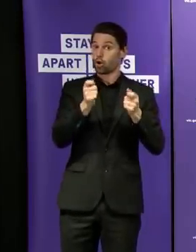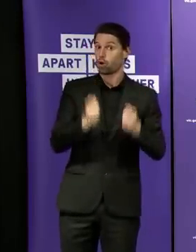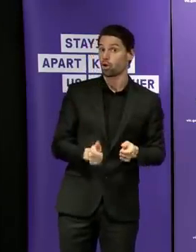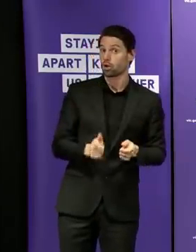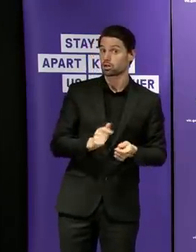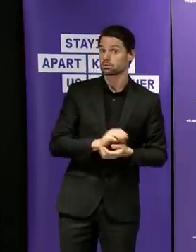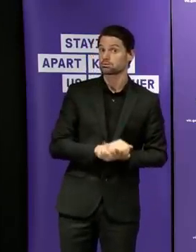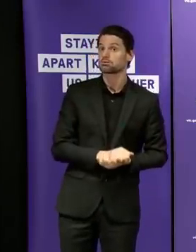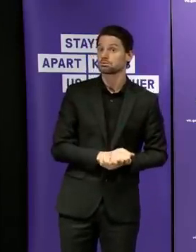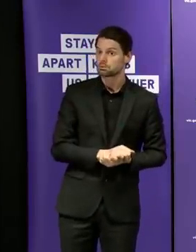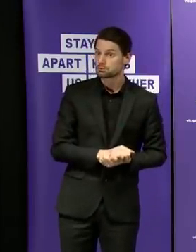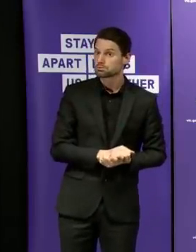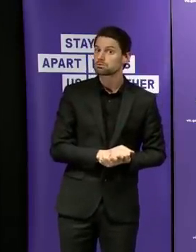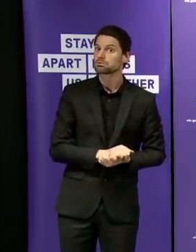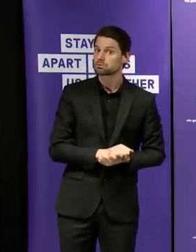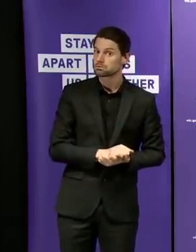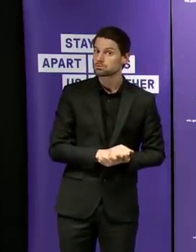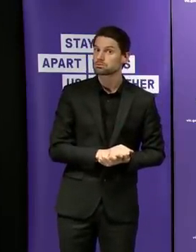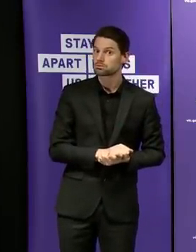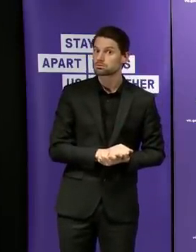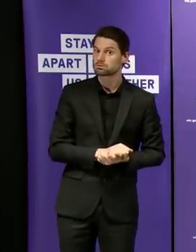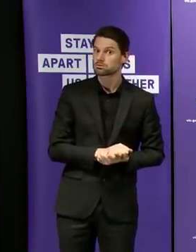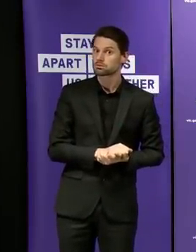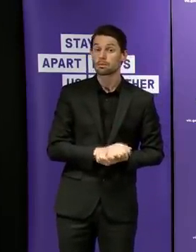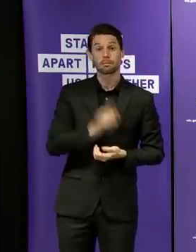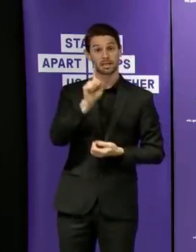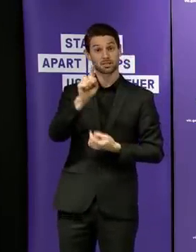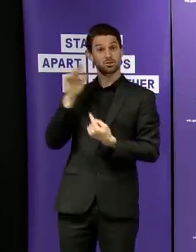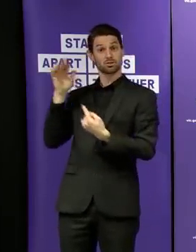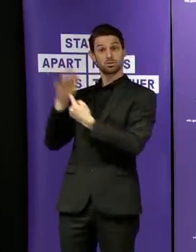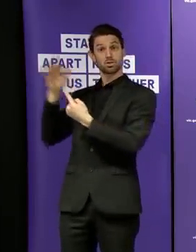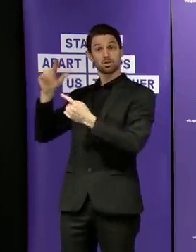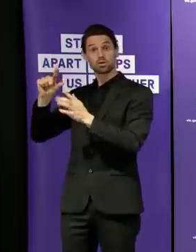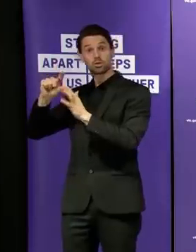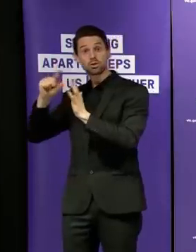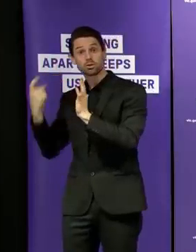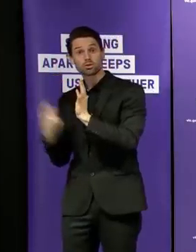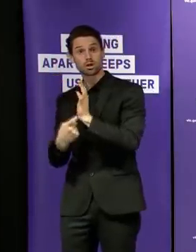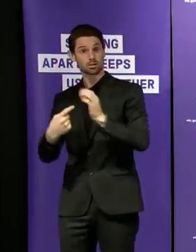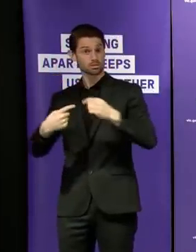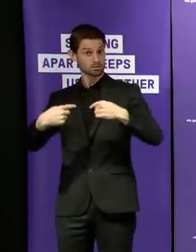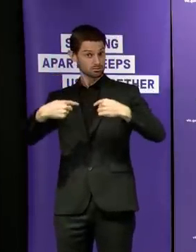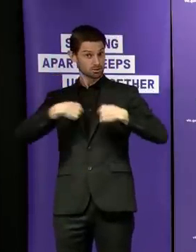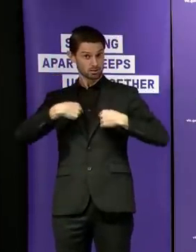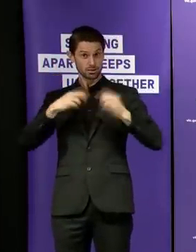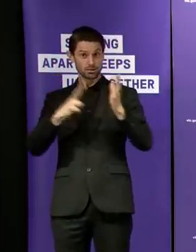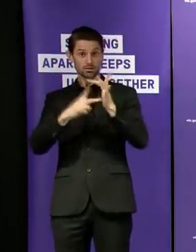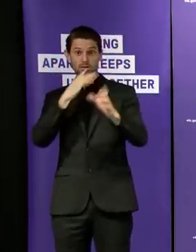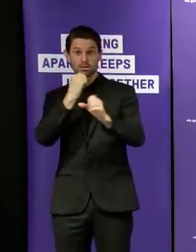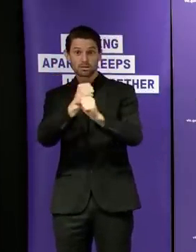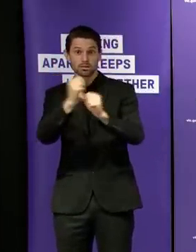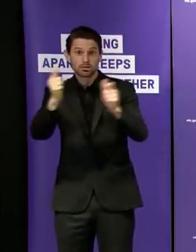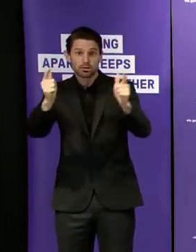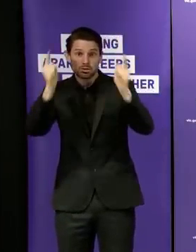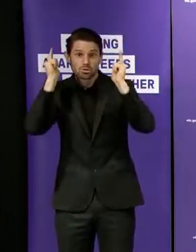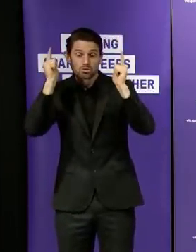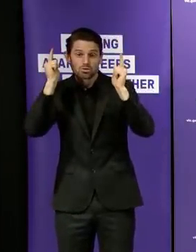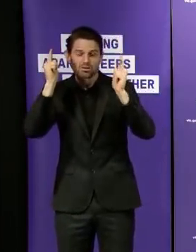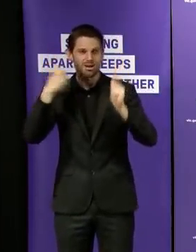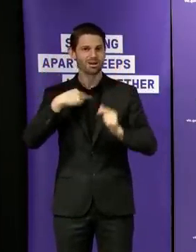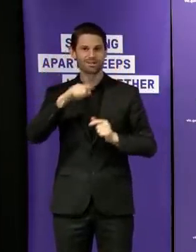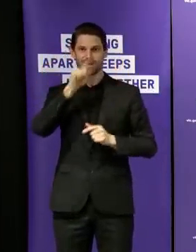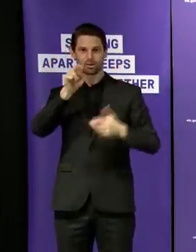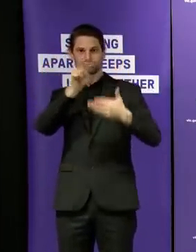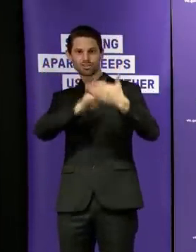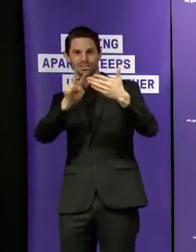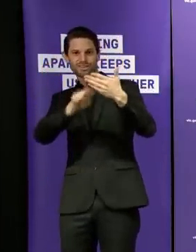us assuming, the Chief Health Officer, myself, the Health Minister and many, many others, assuming that we know what will happen each day this week,